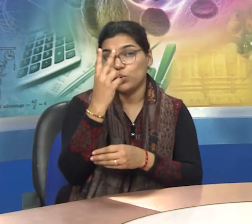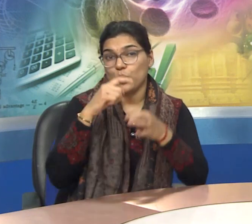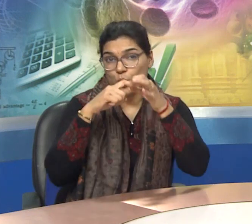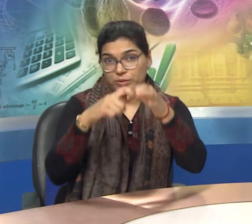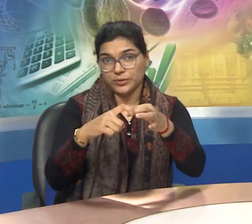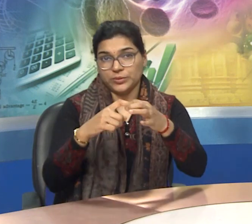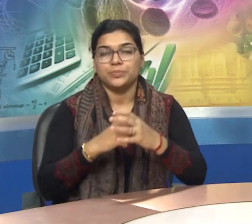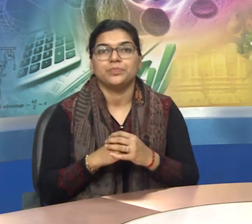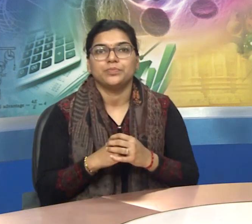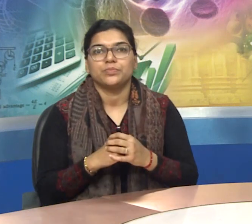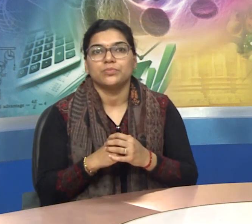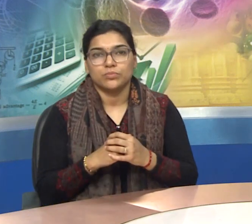Question 2.